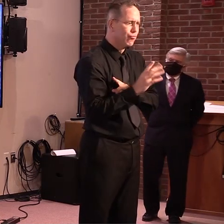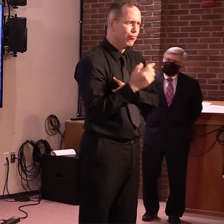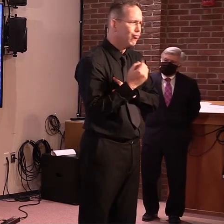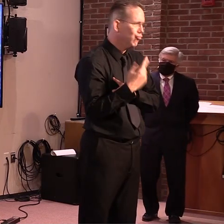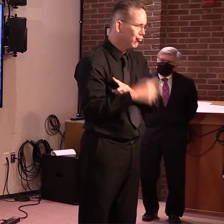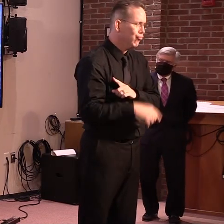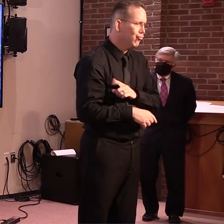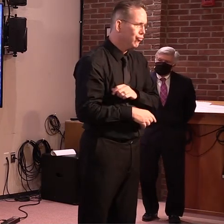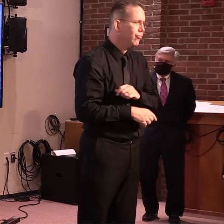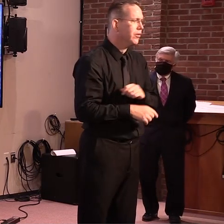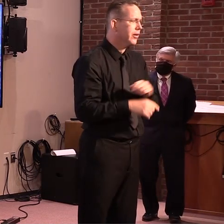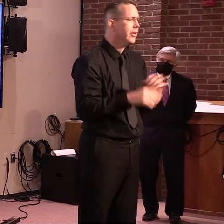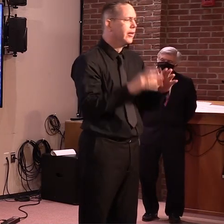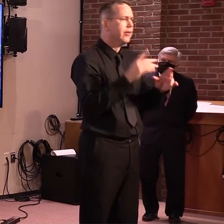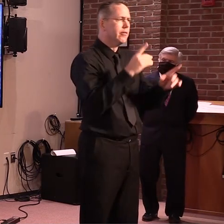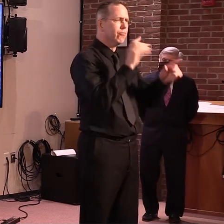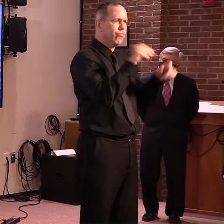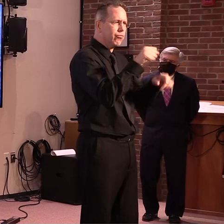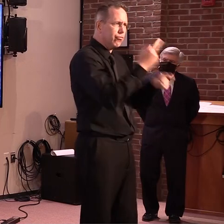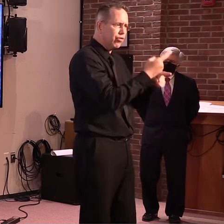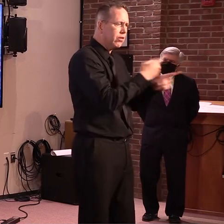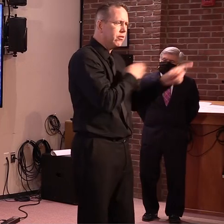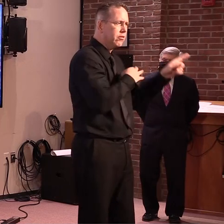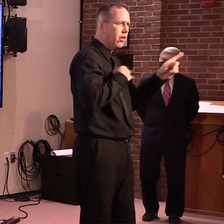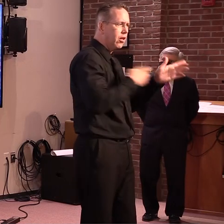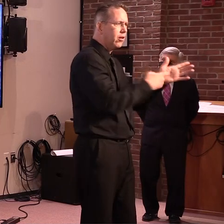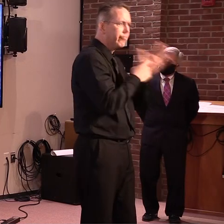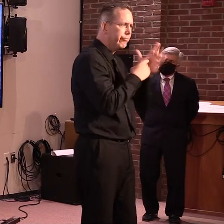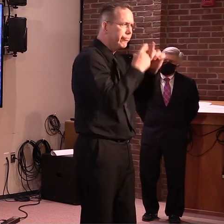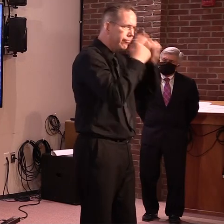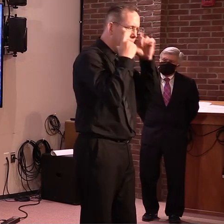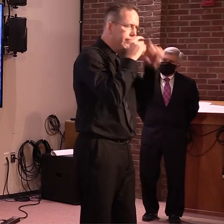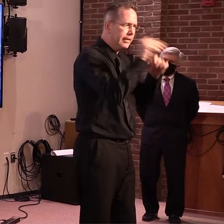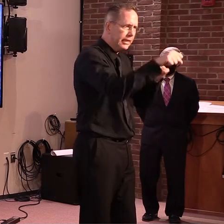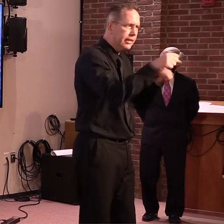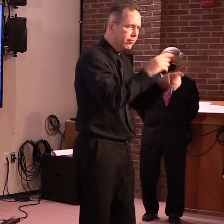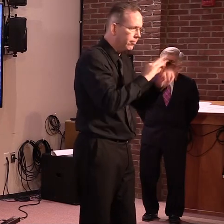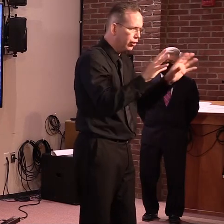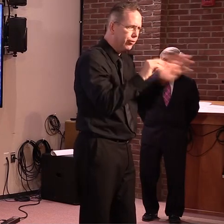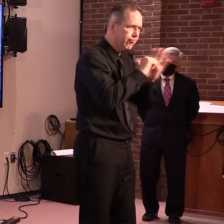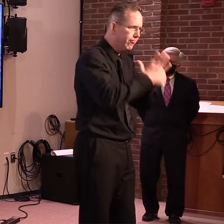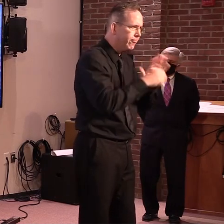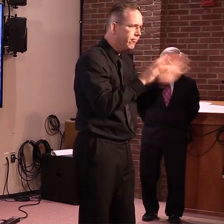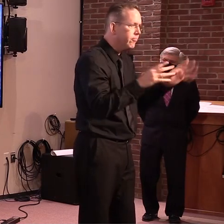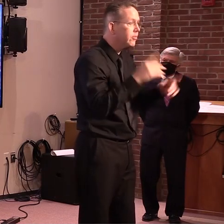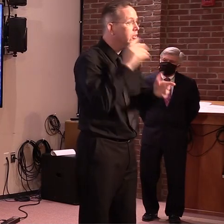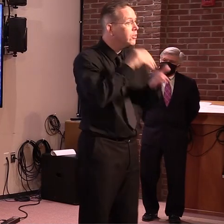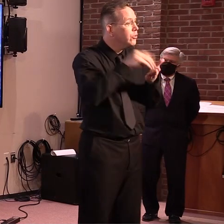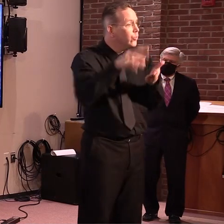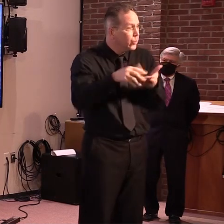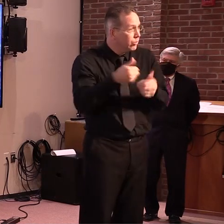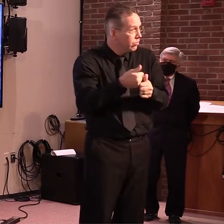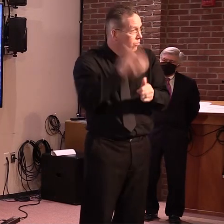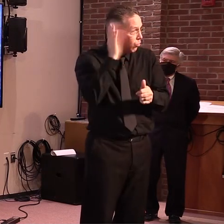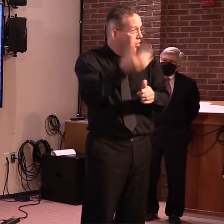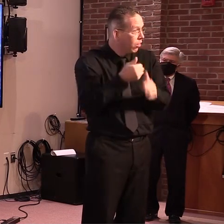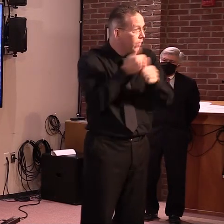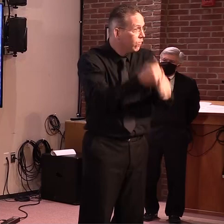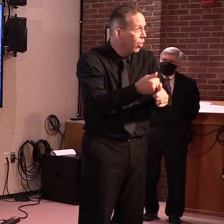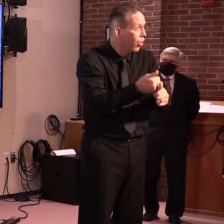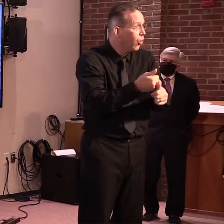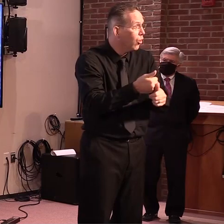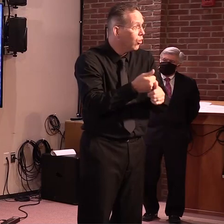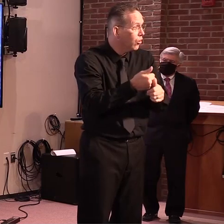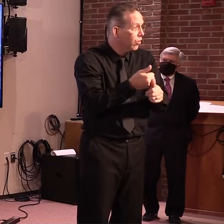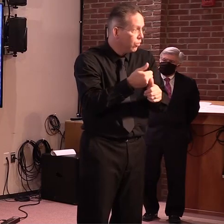require staff to comply with that. It's probably going to be very challenging to have students comply with that. But we think we can get better compliance by